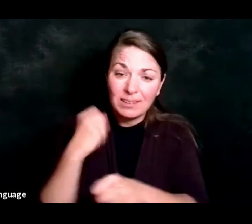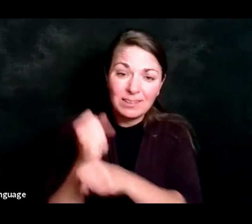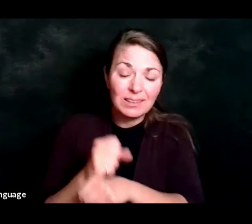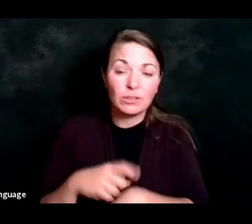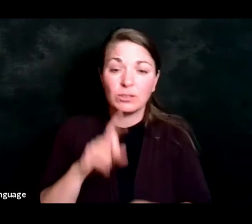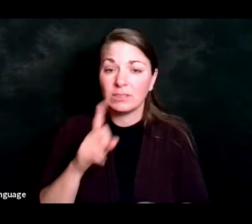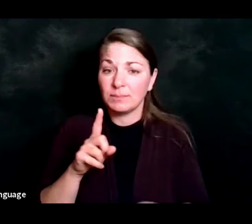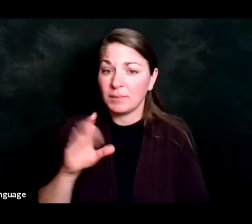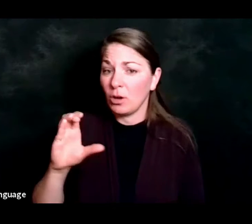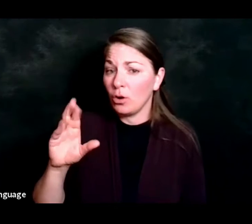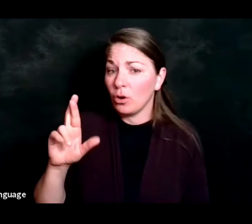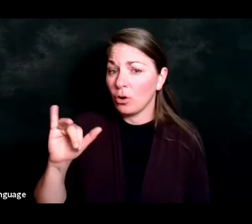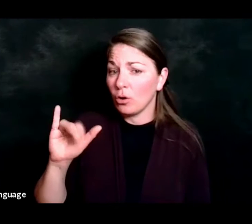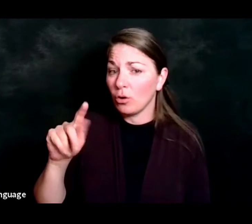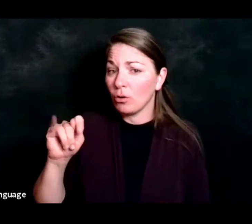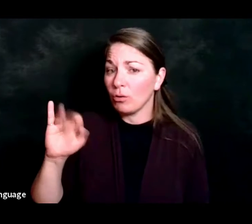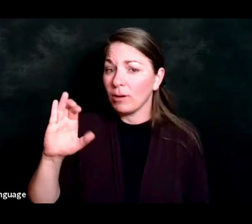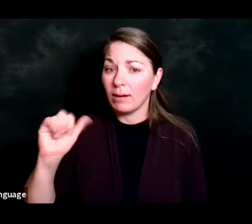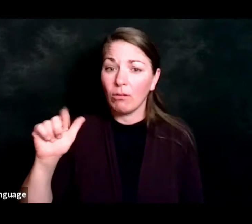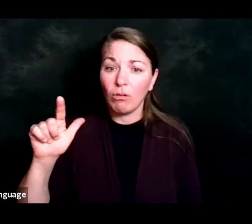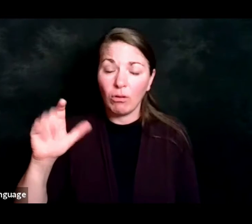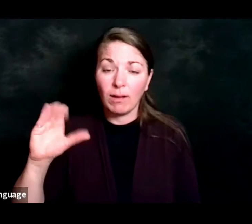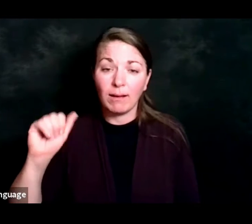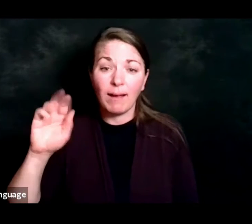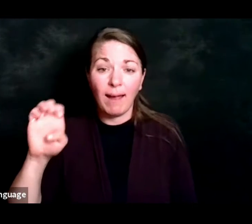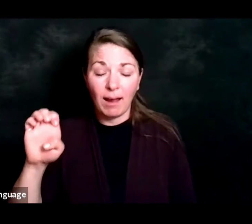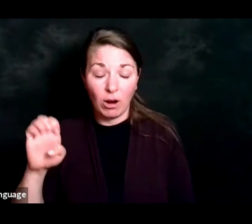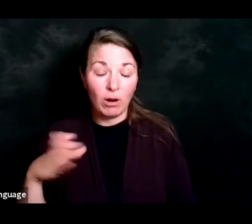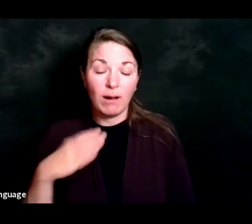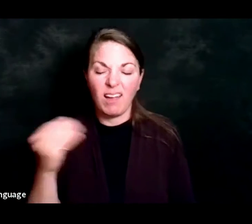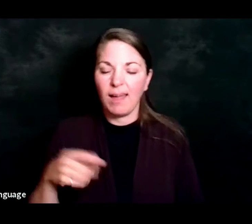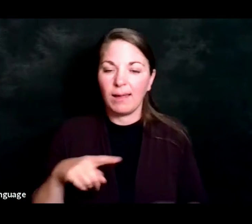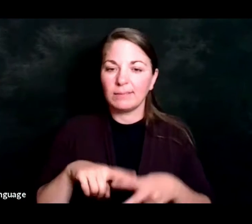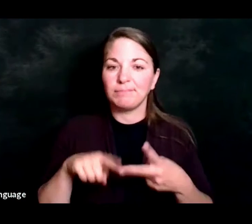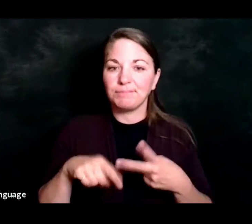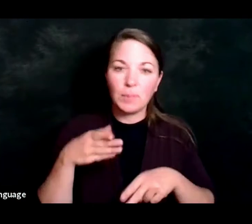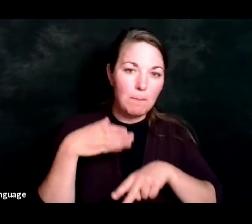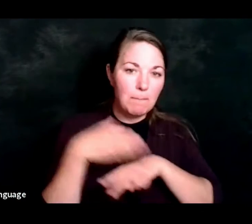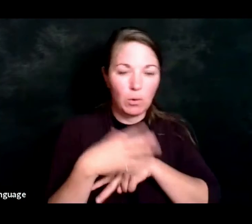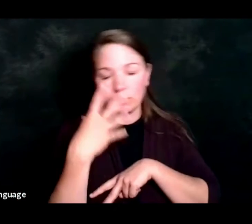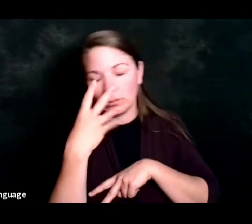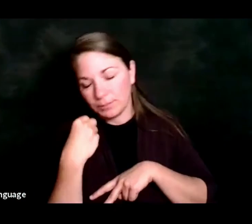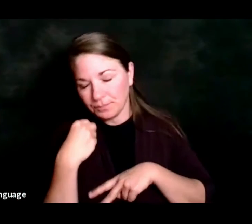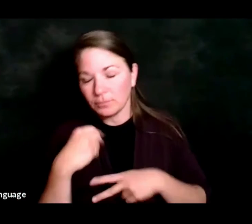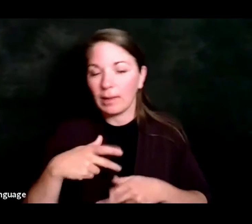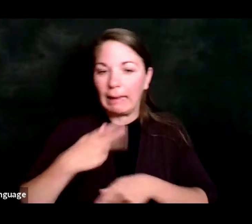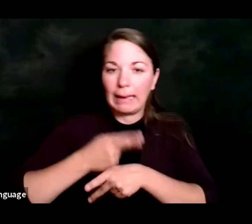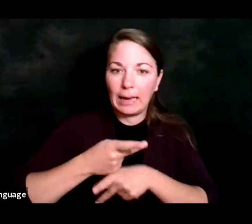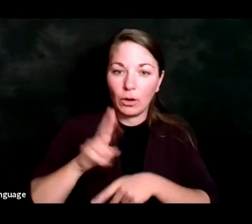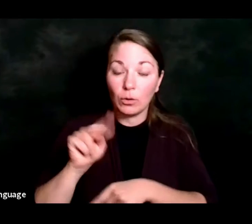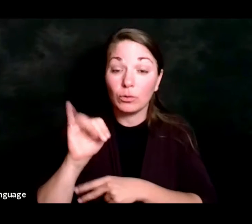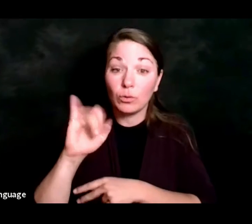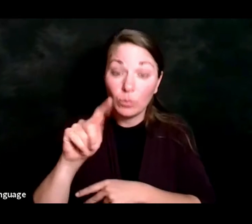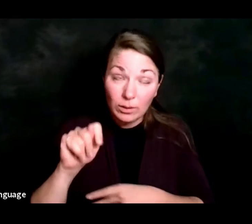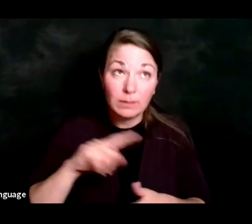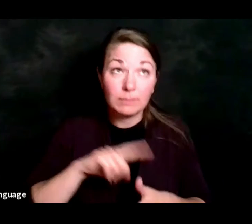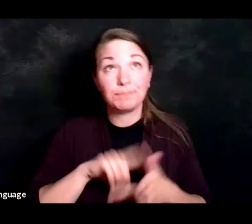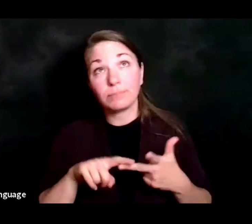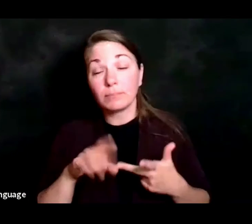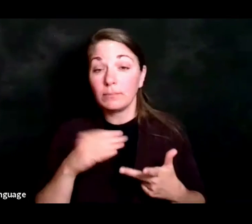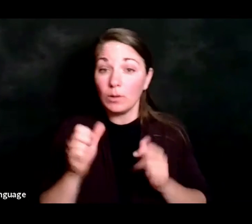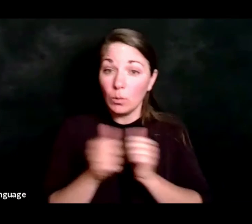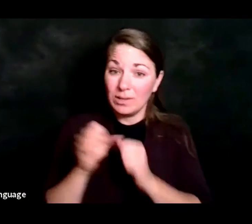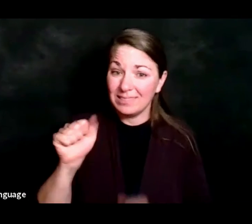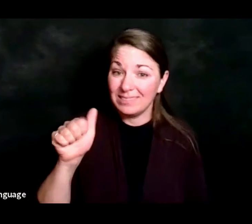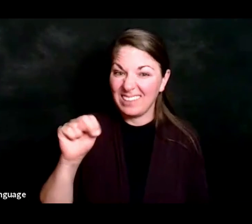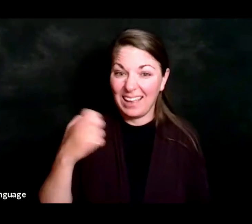and the post-anesthesia care unit, and more recently SANE. I started with the tribe in 2015